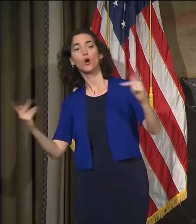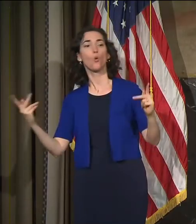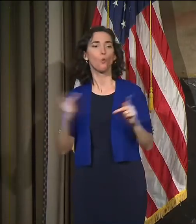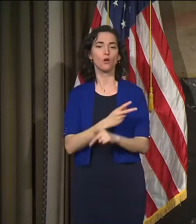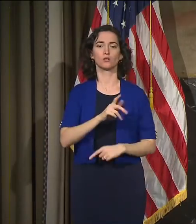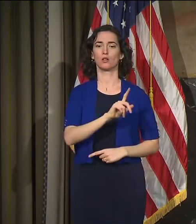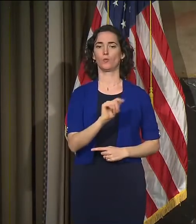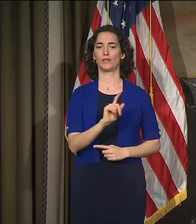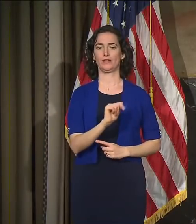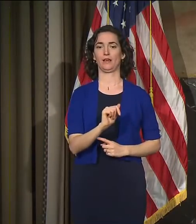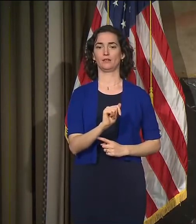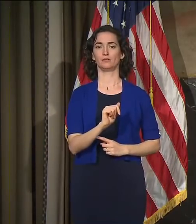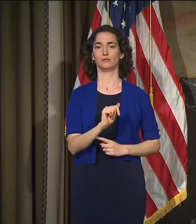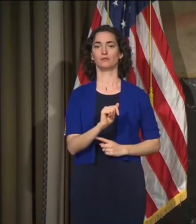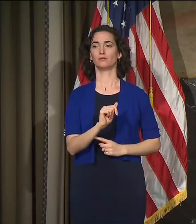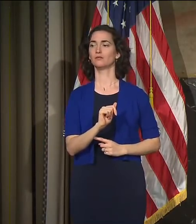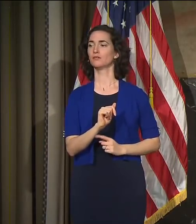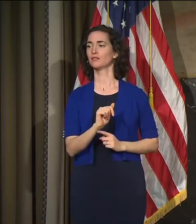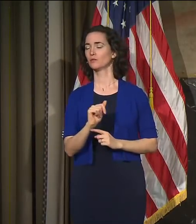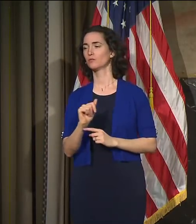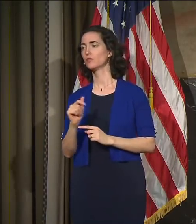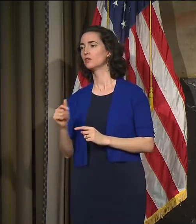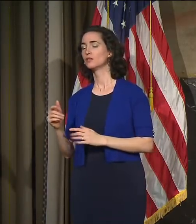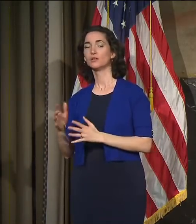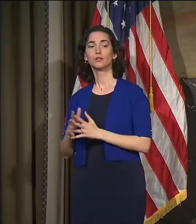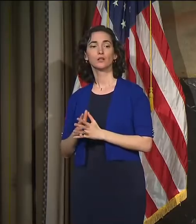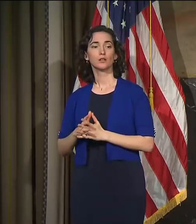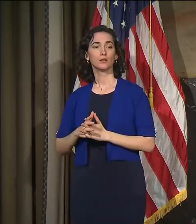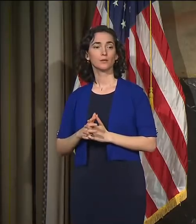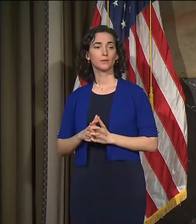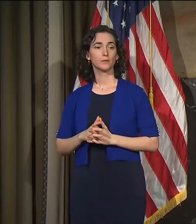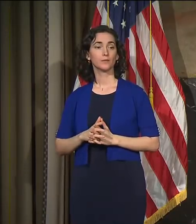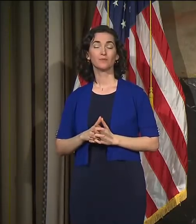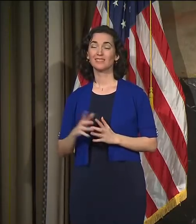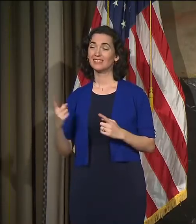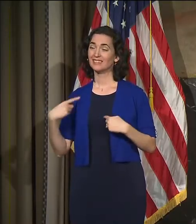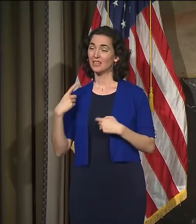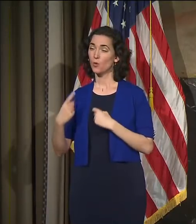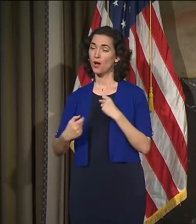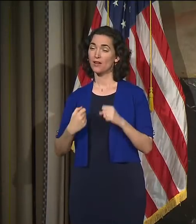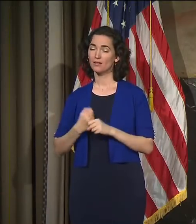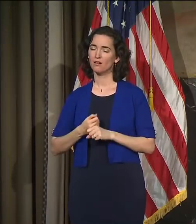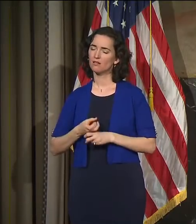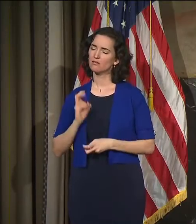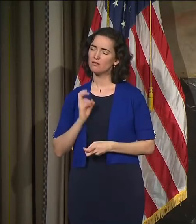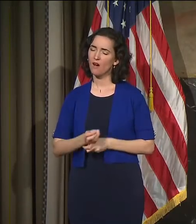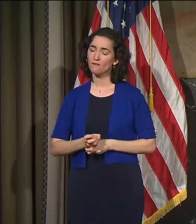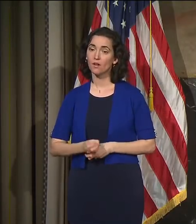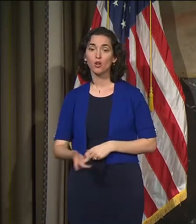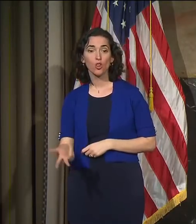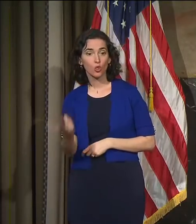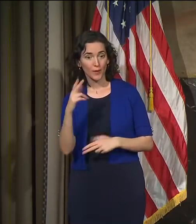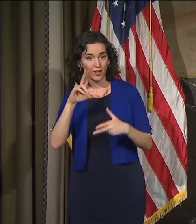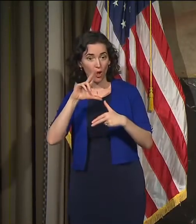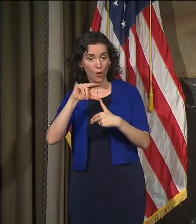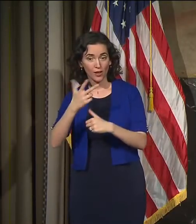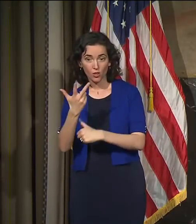measured at that point. It has been a long, tough year. We've had 3 hurricanes.